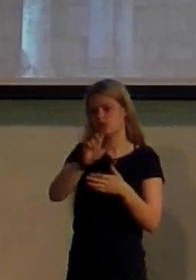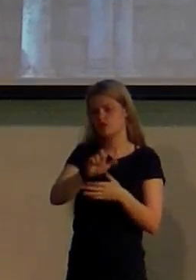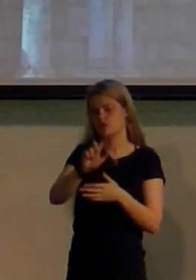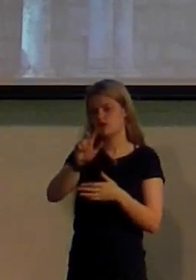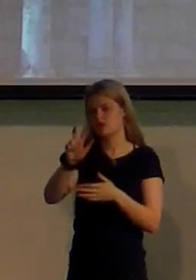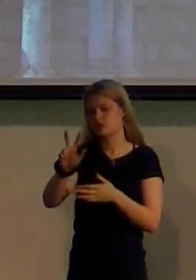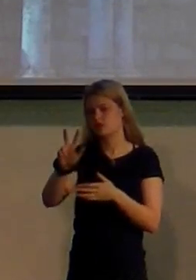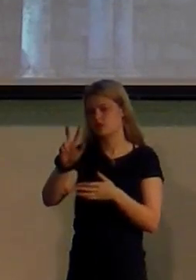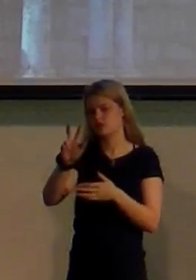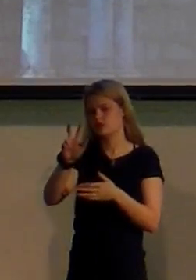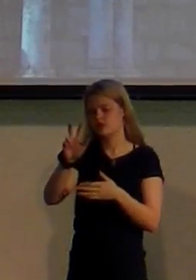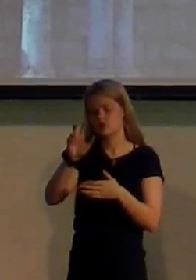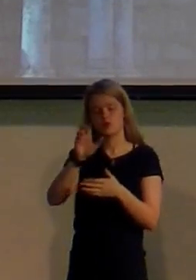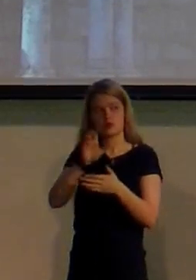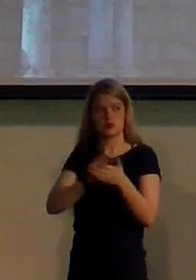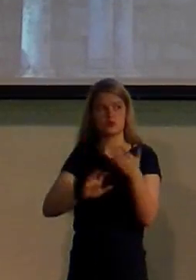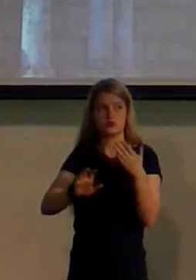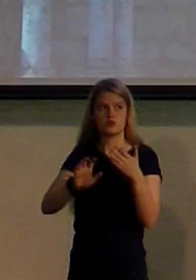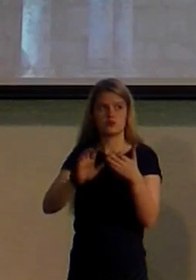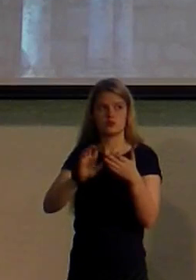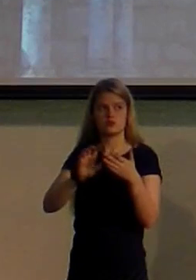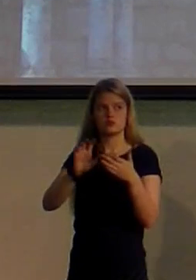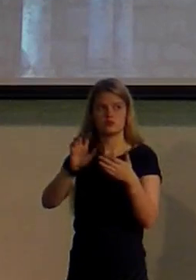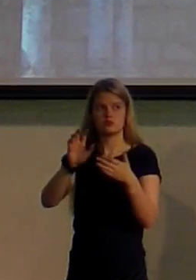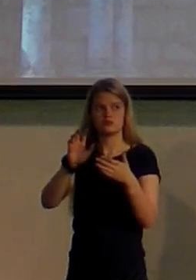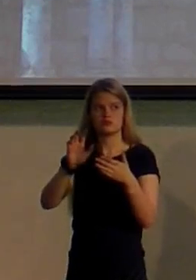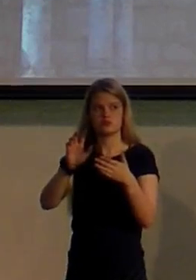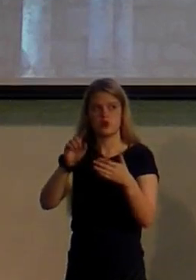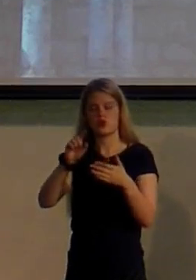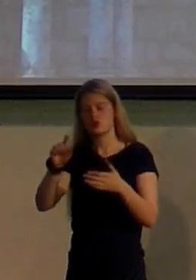chapter 3, verse 6.